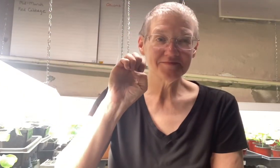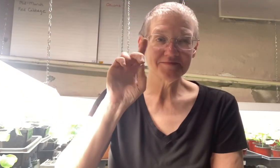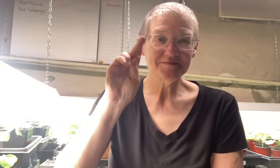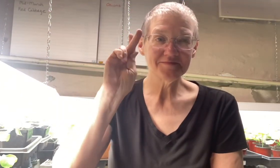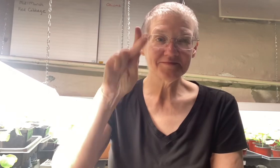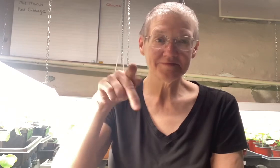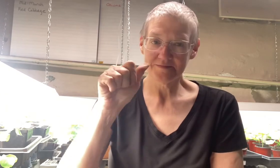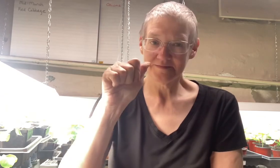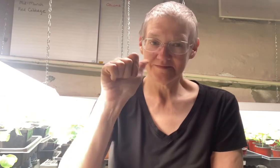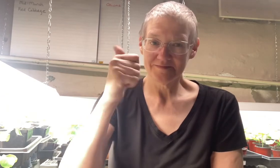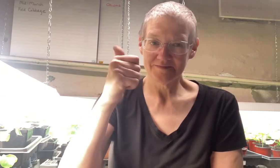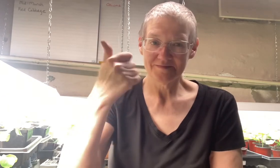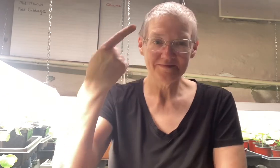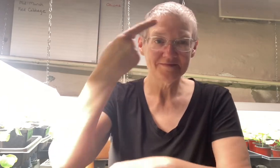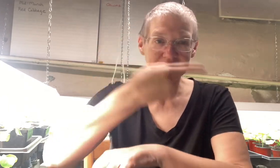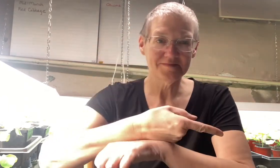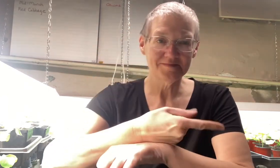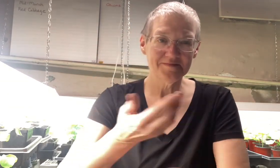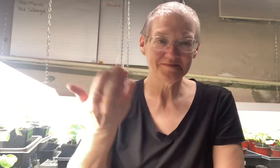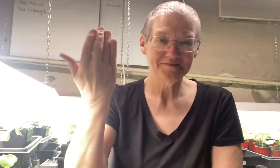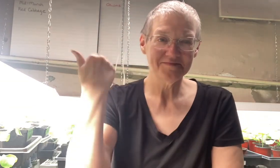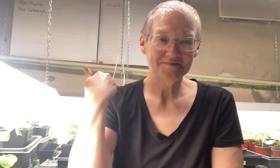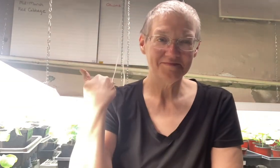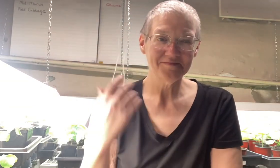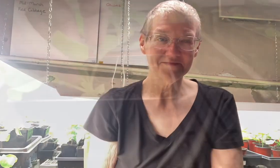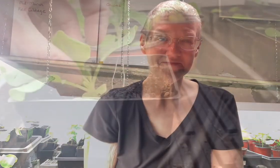Now they were all potted up 10 days ago.